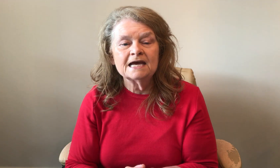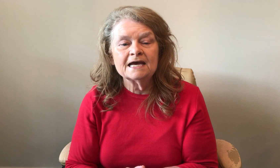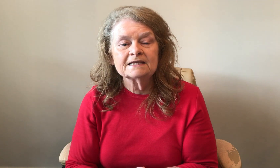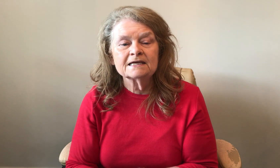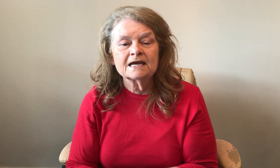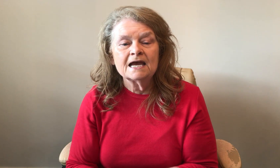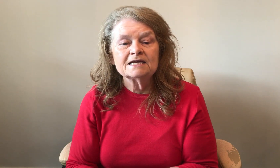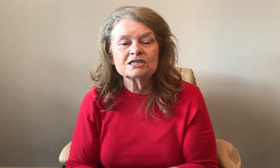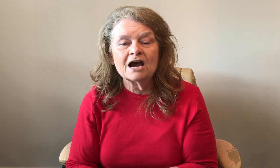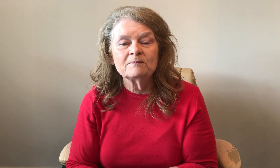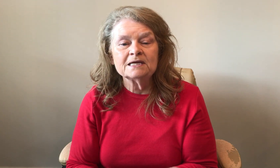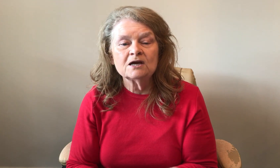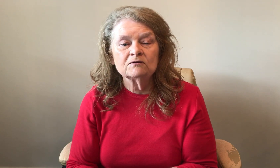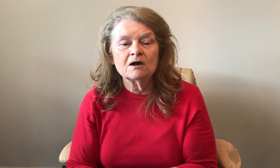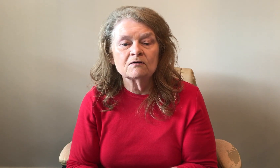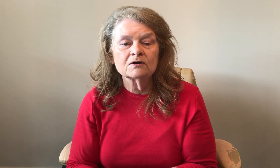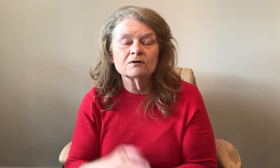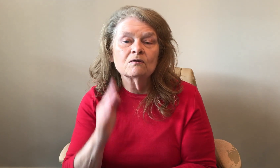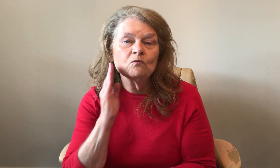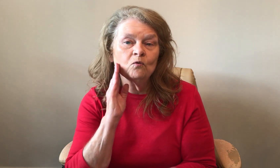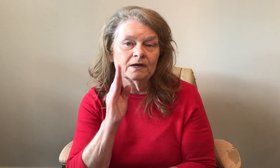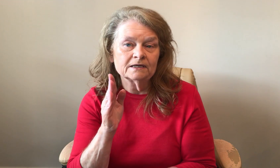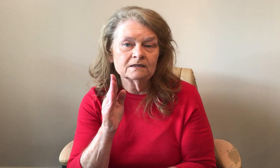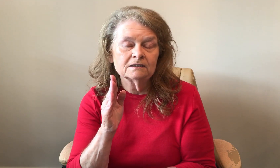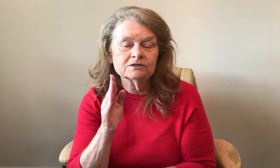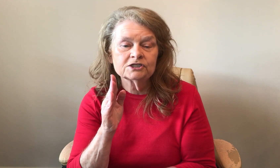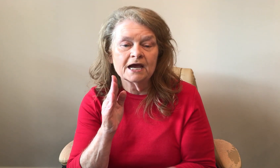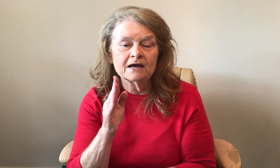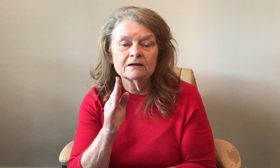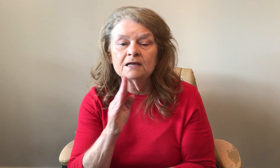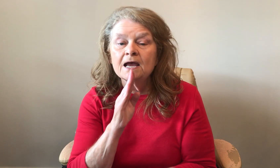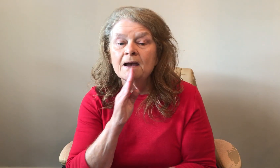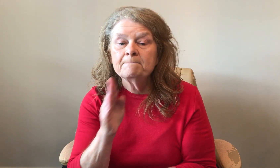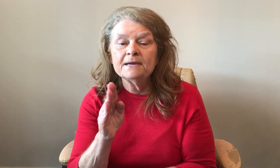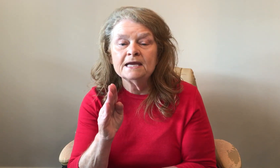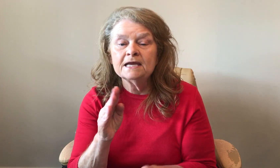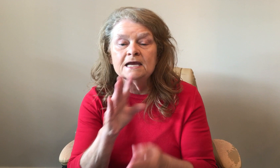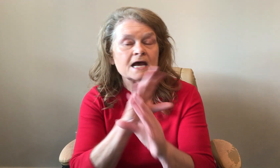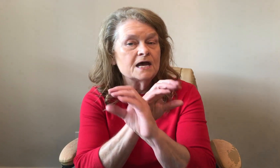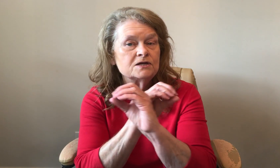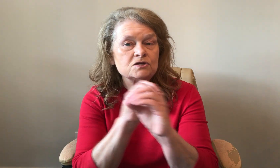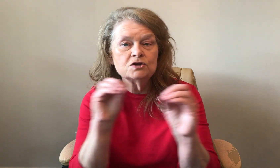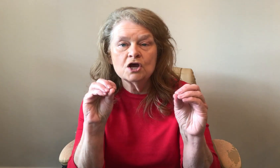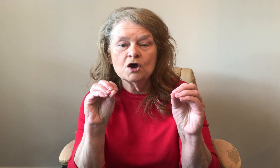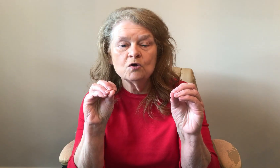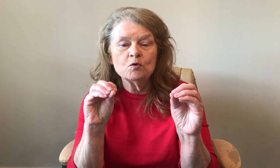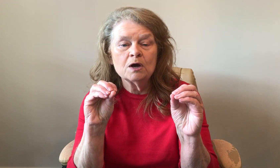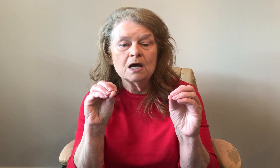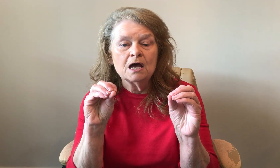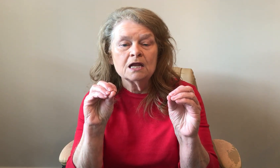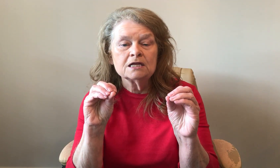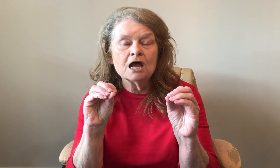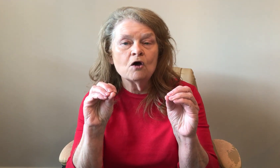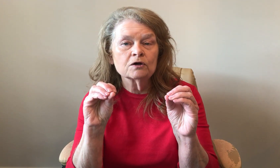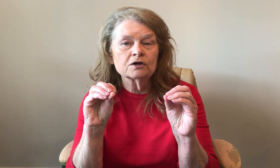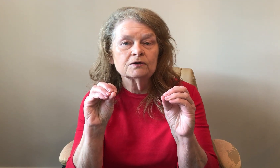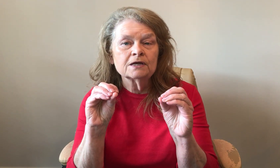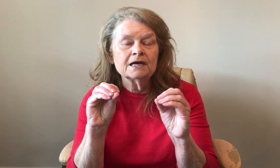Death shall be no longer. Will or shall be no longer. Now